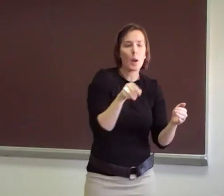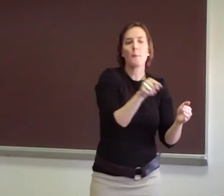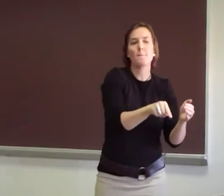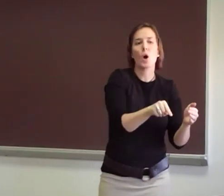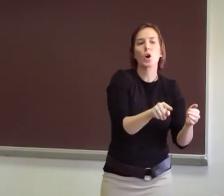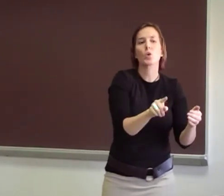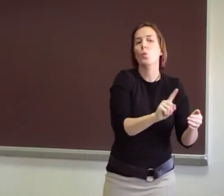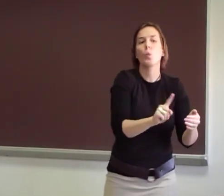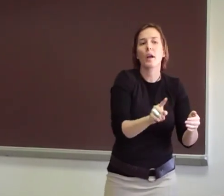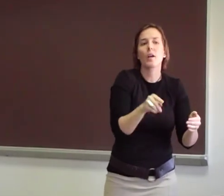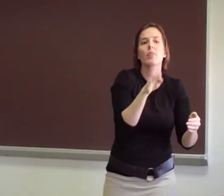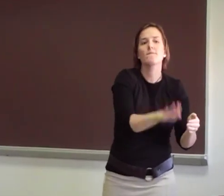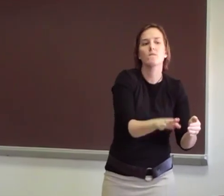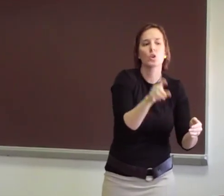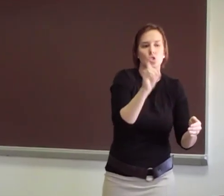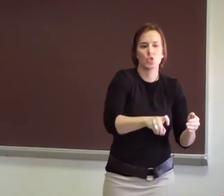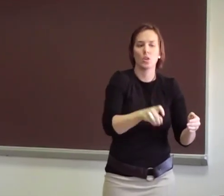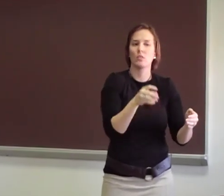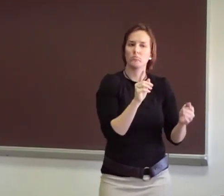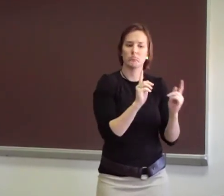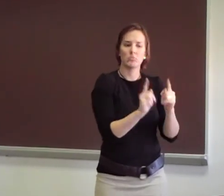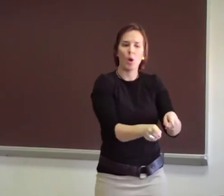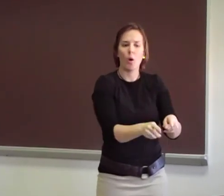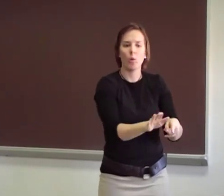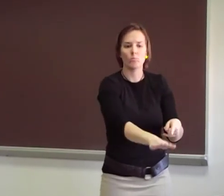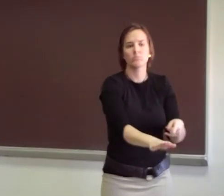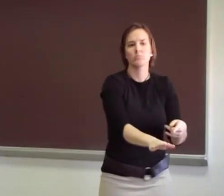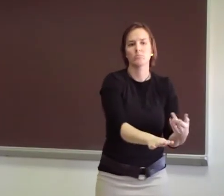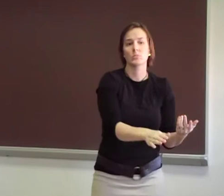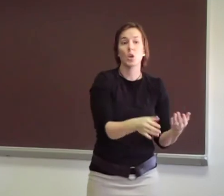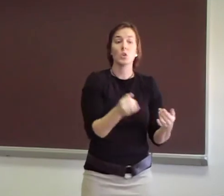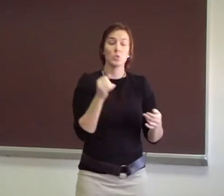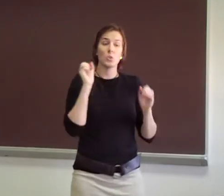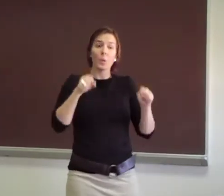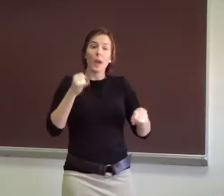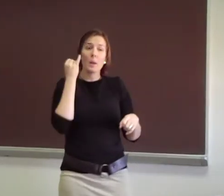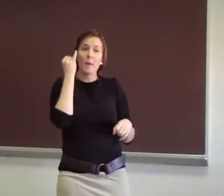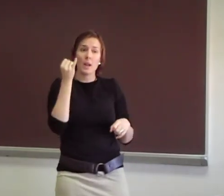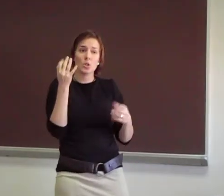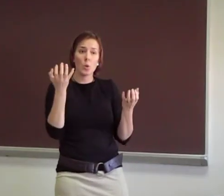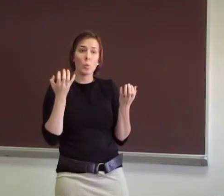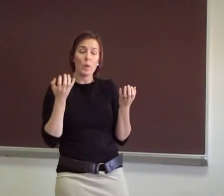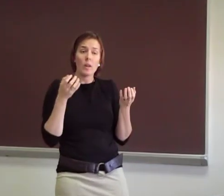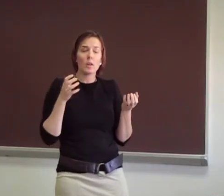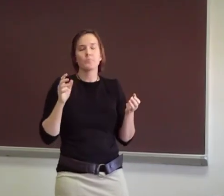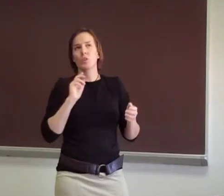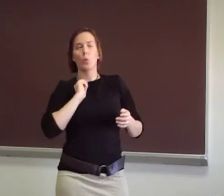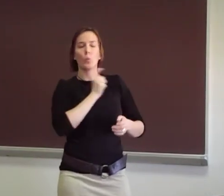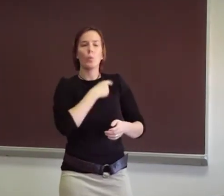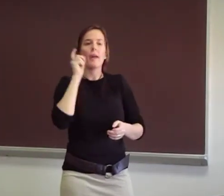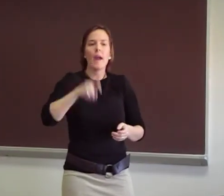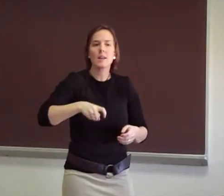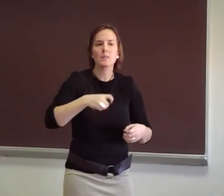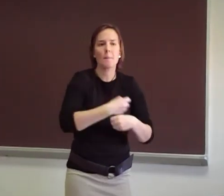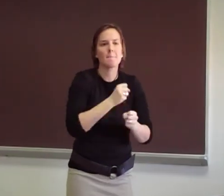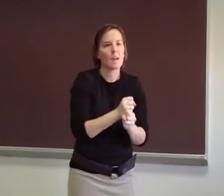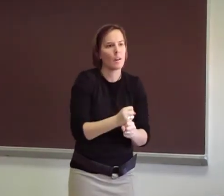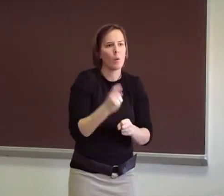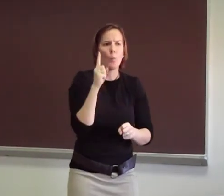go. So you can imagine that we had to make about 100 or 200 of these different